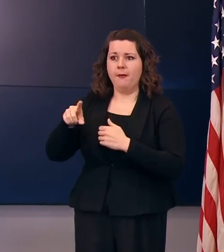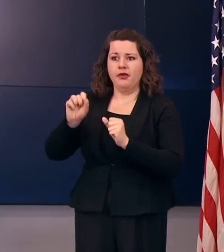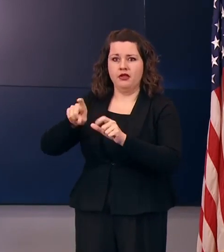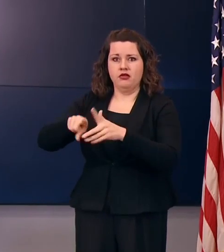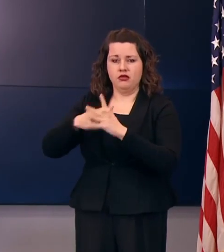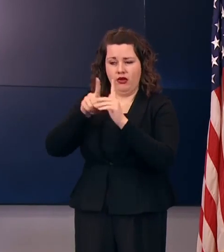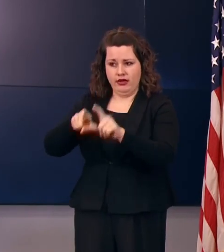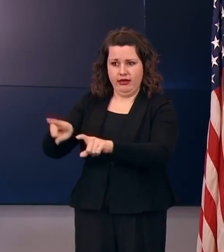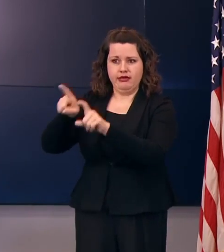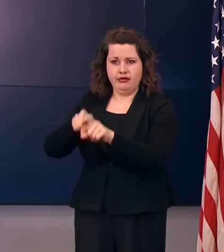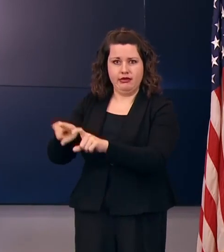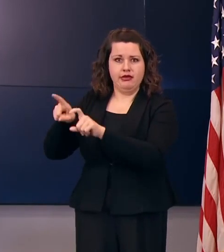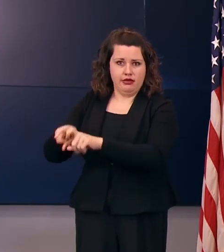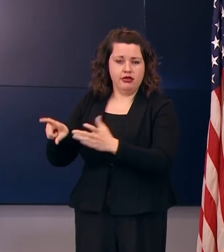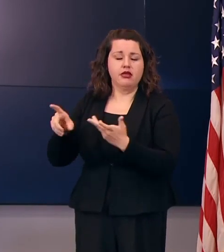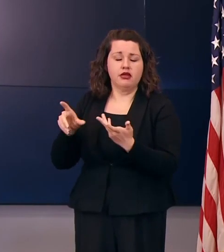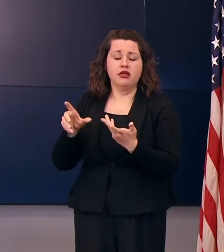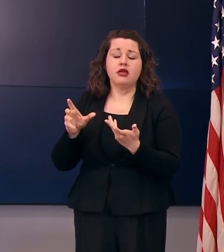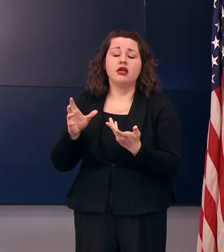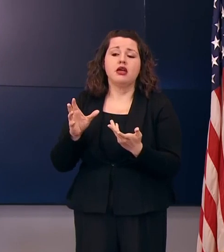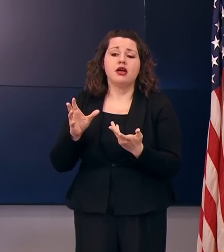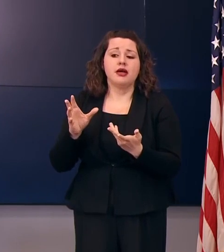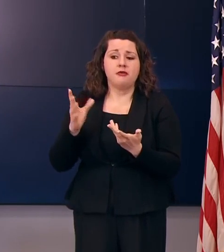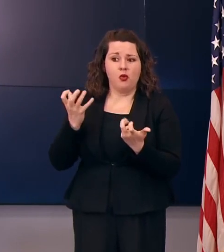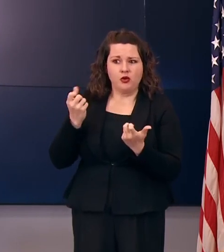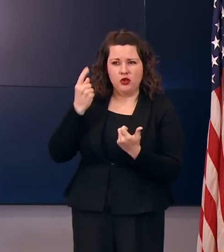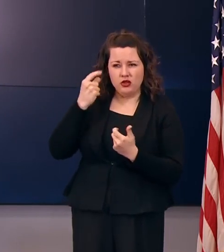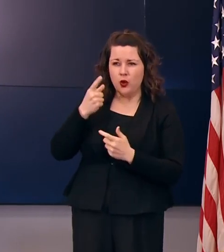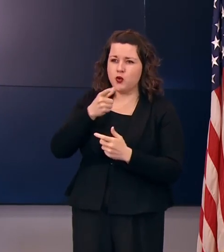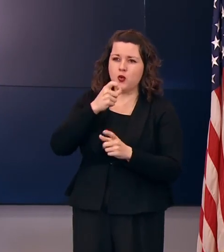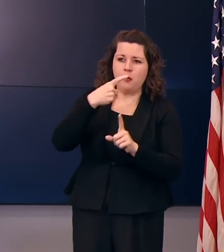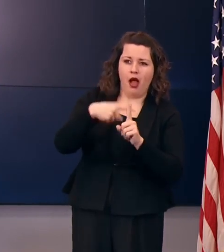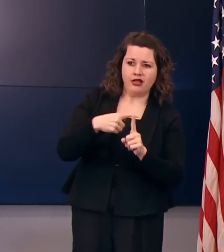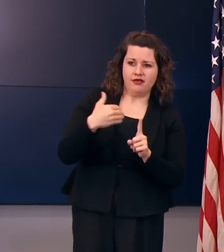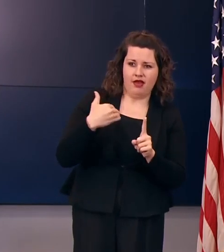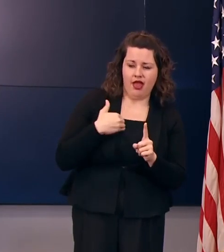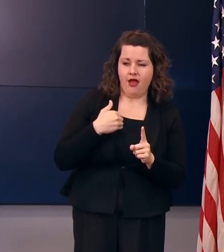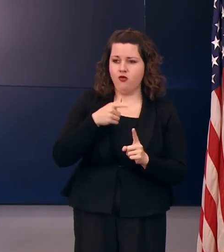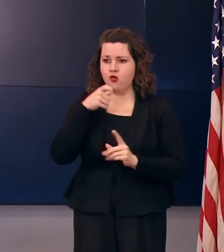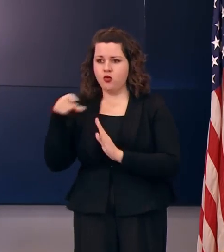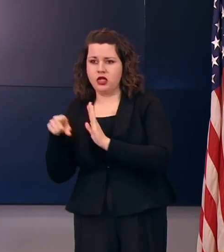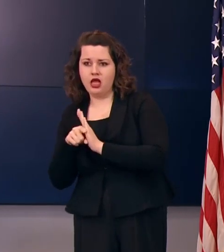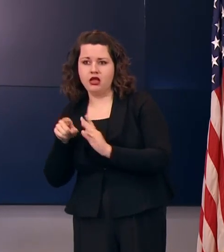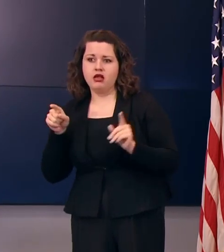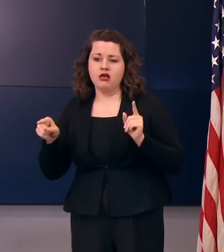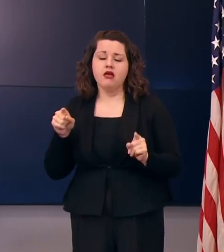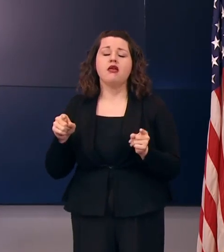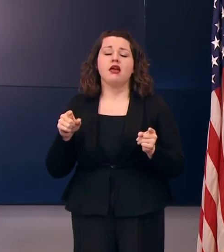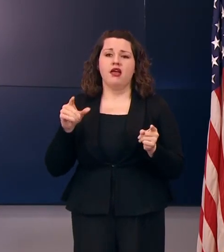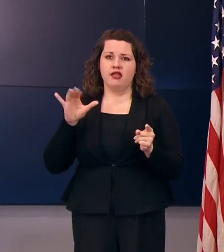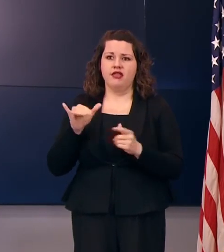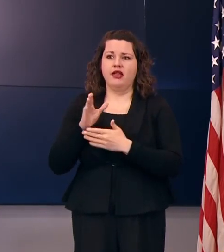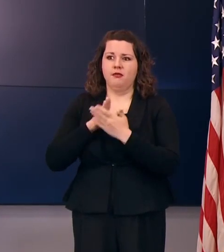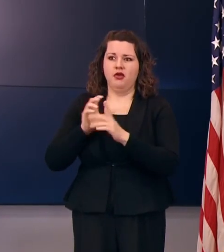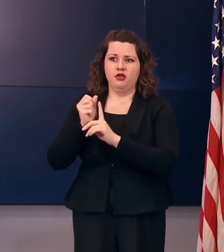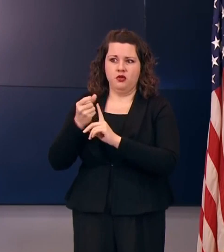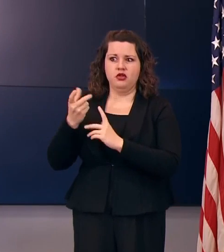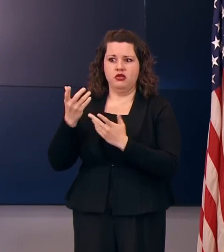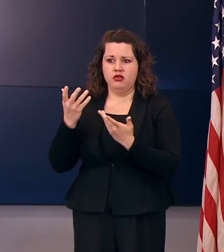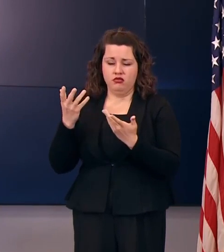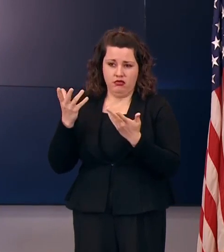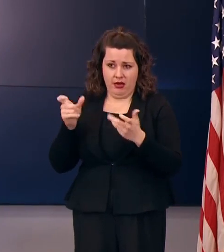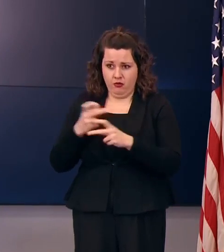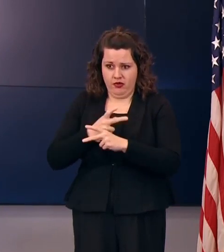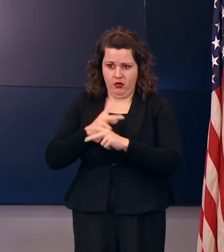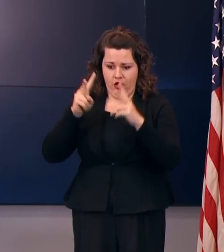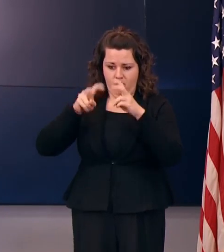get the individuals tested, understand who was positive, who was negative, which is part of the scenario in opening the plant back